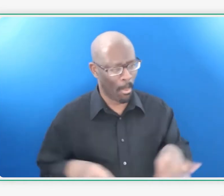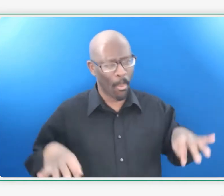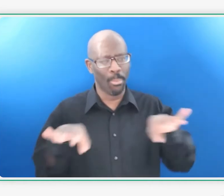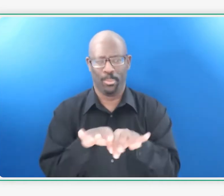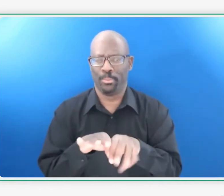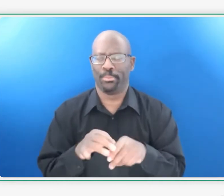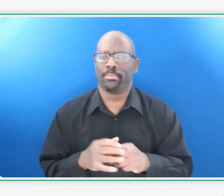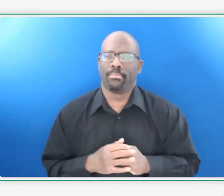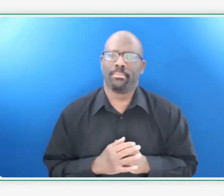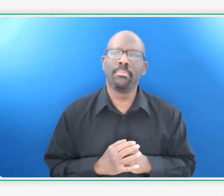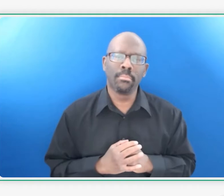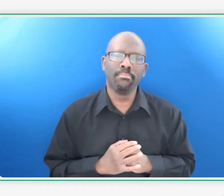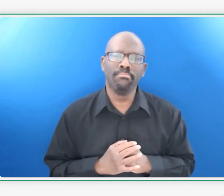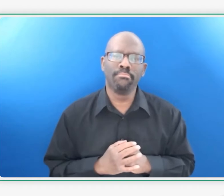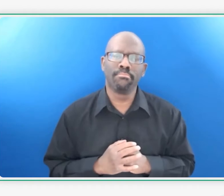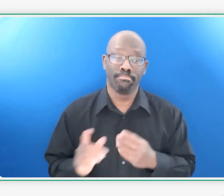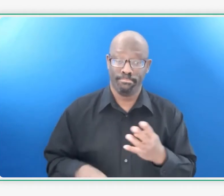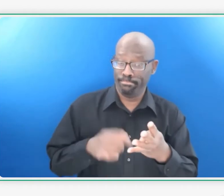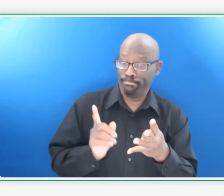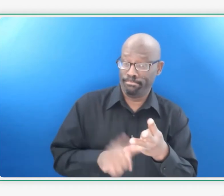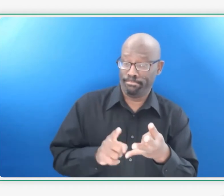uncomfortable conversations.